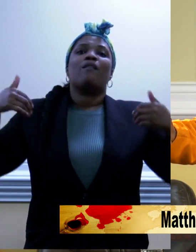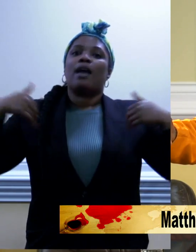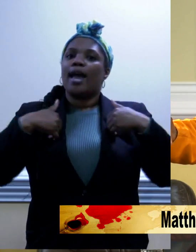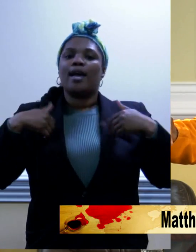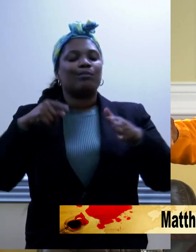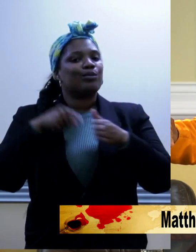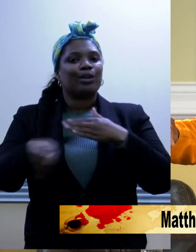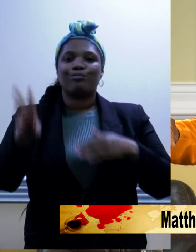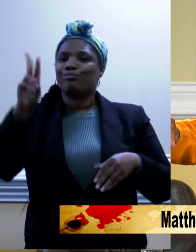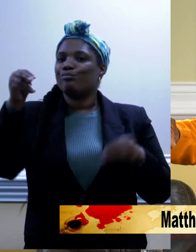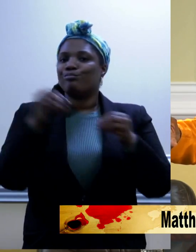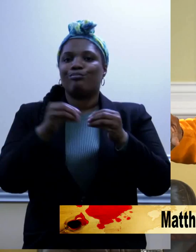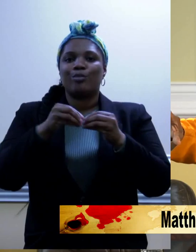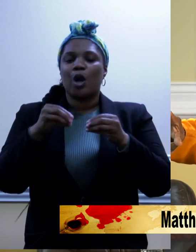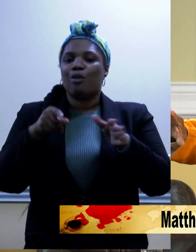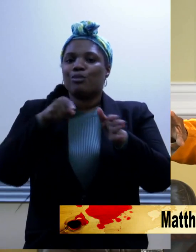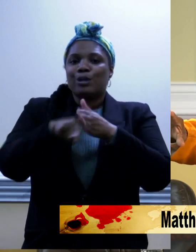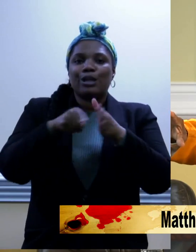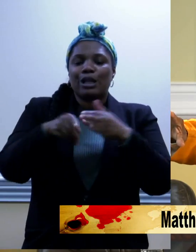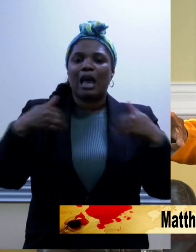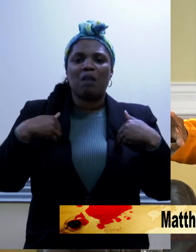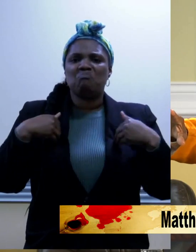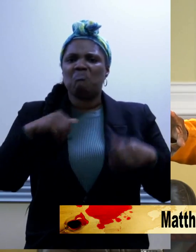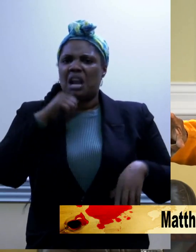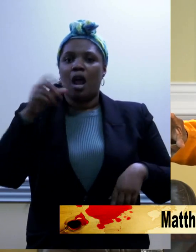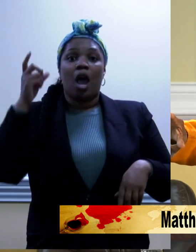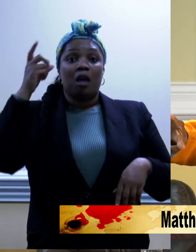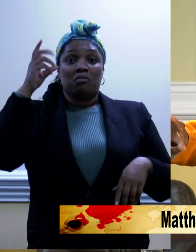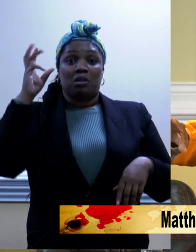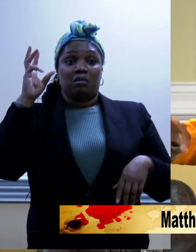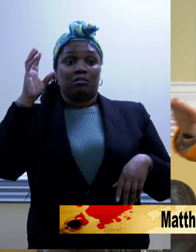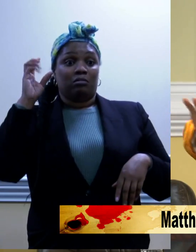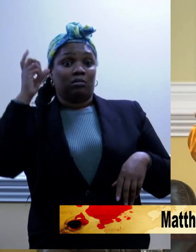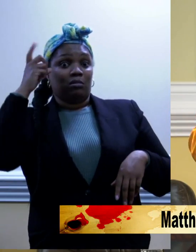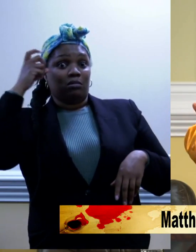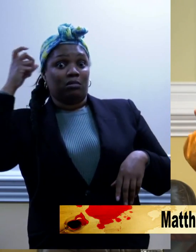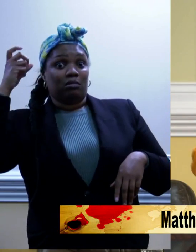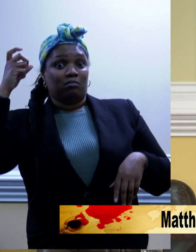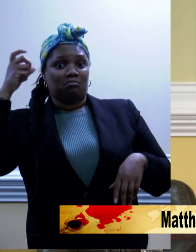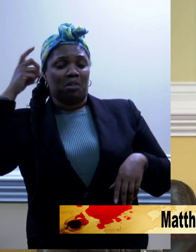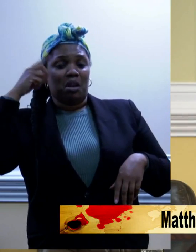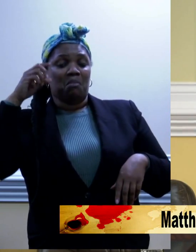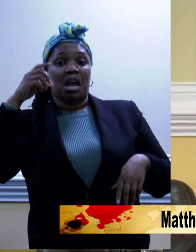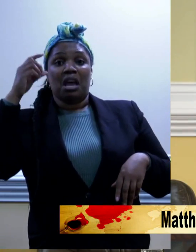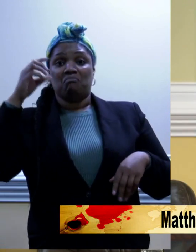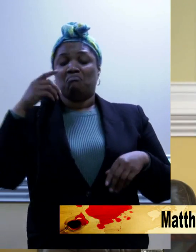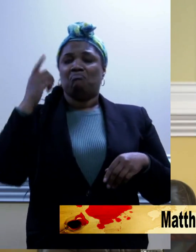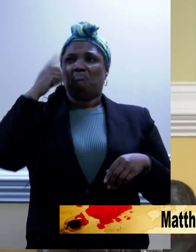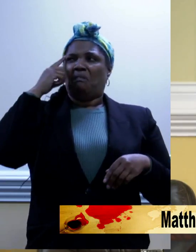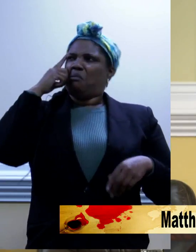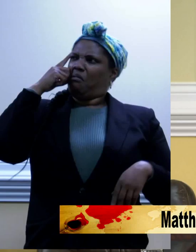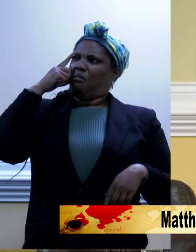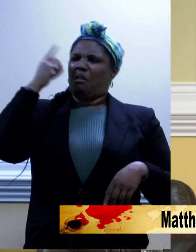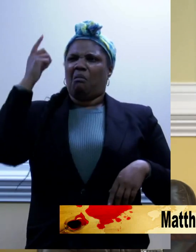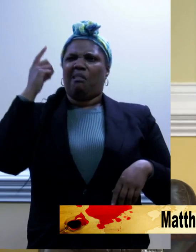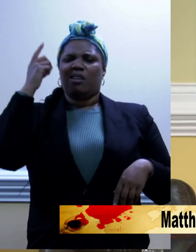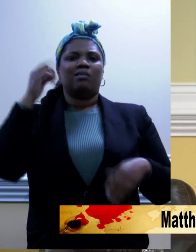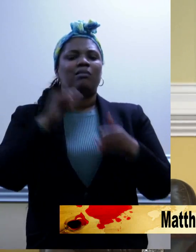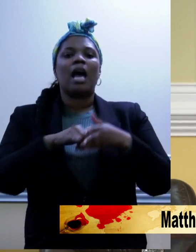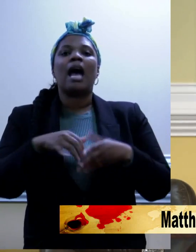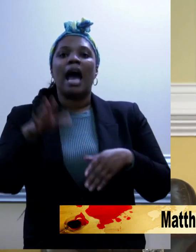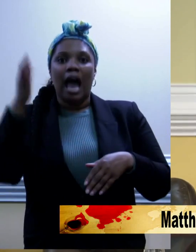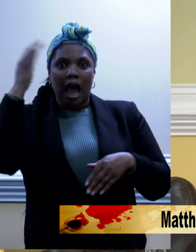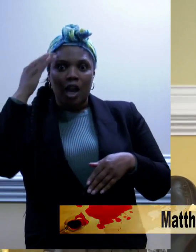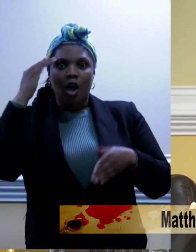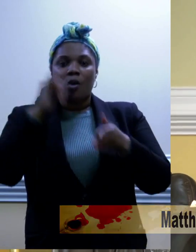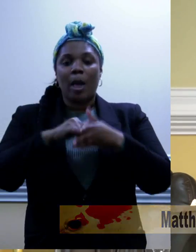more. I'm not guessing that. I know that. And I'm going to show you why I know it. Let's go into Leviticus, the fourth chapter.